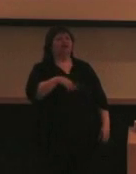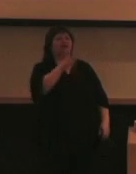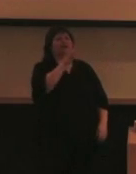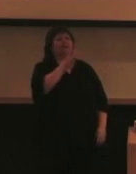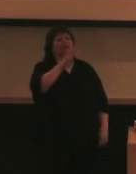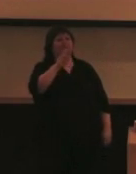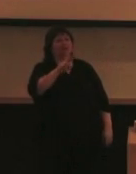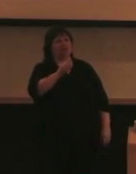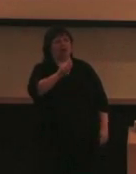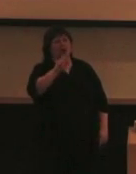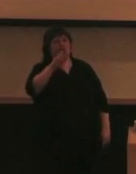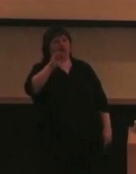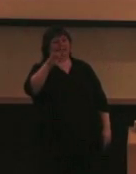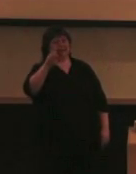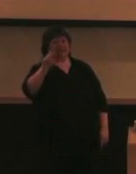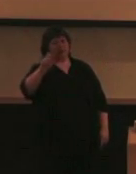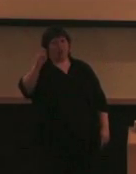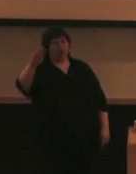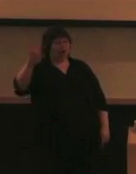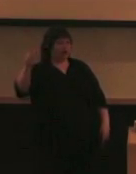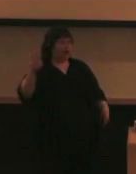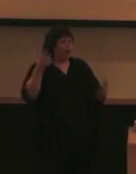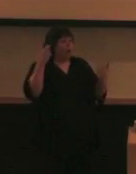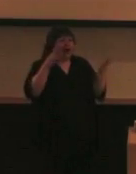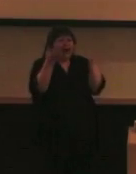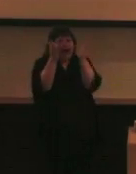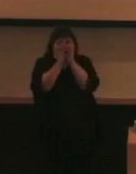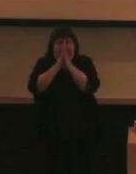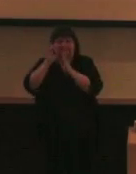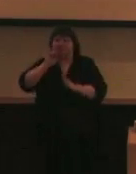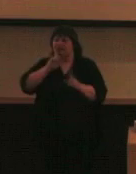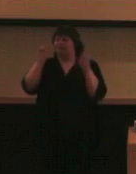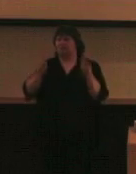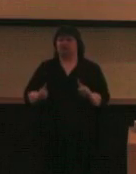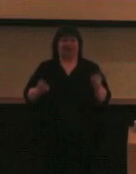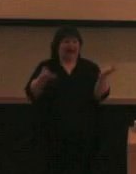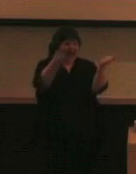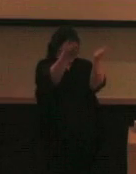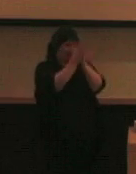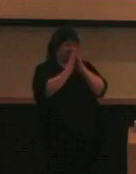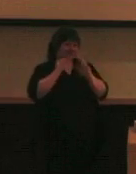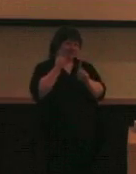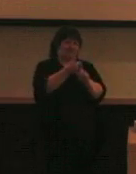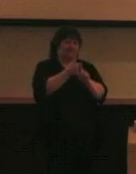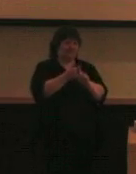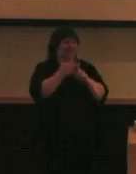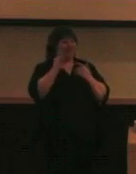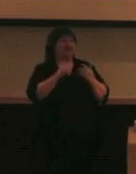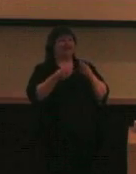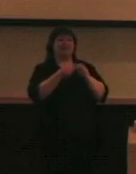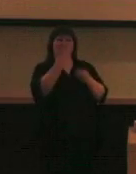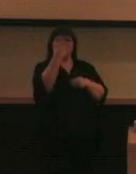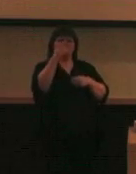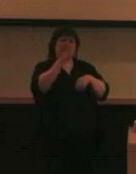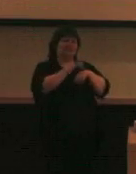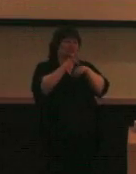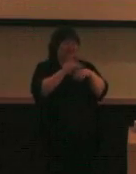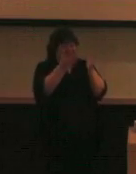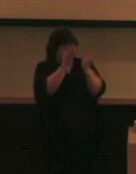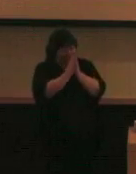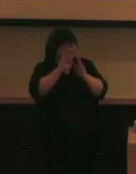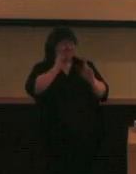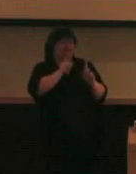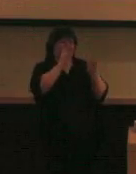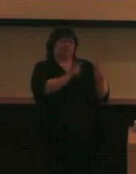www.rid.org. Or Ask a Deaf Person. That is probably your #1 resource right there, is asking a deaf